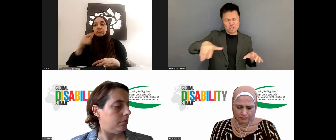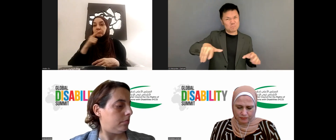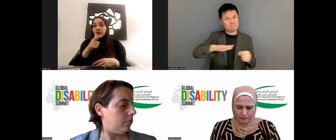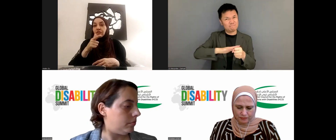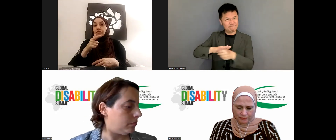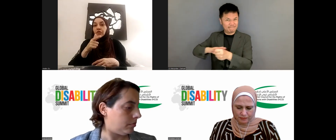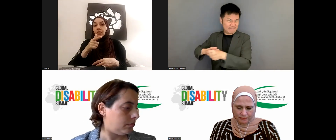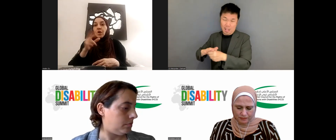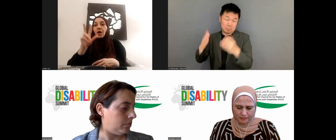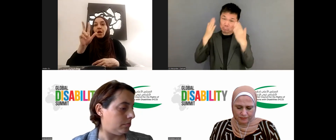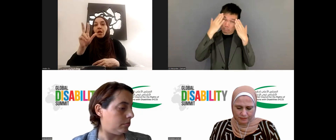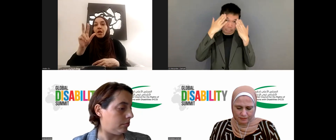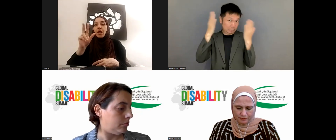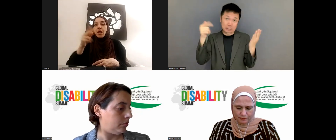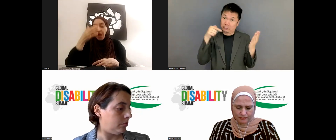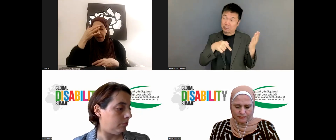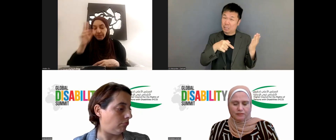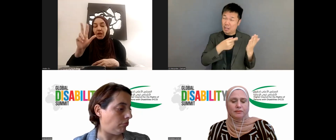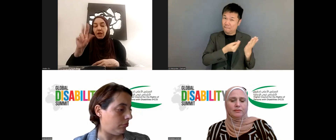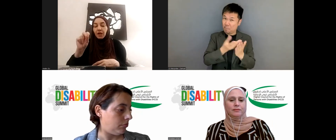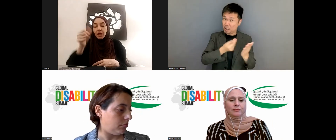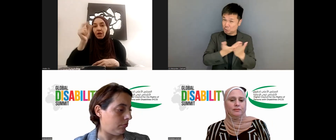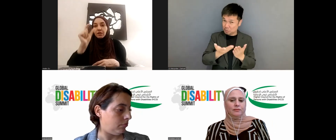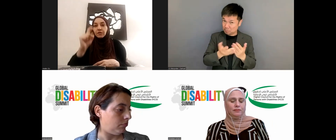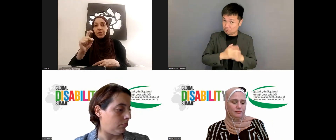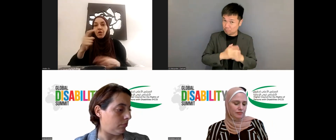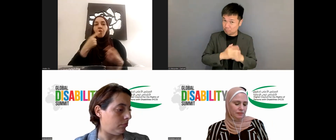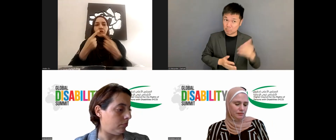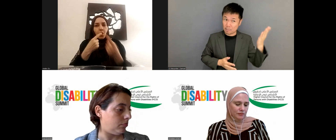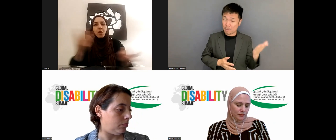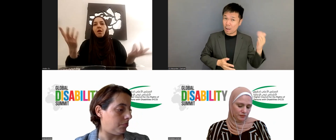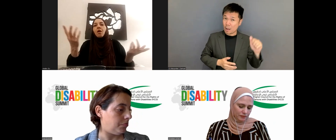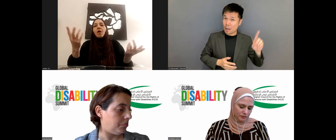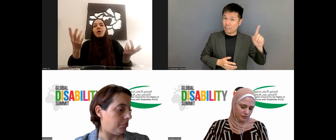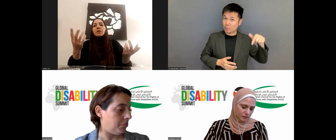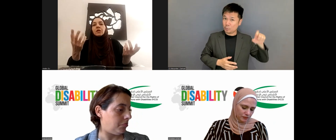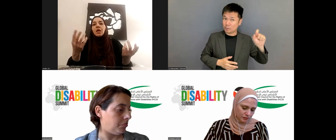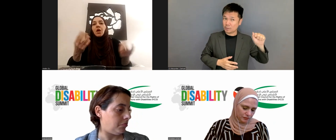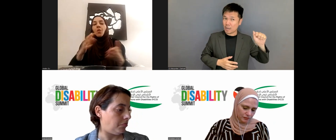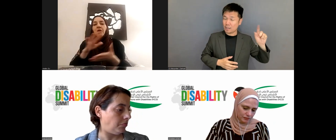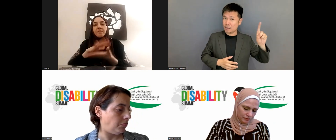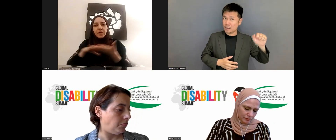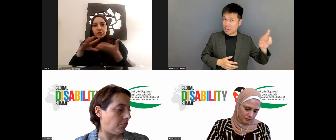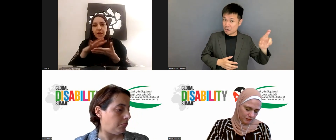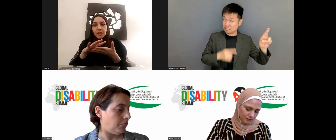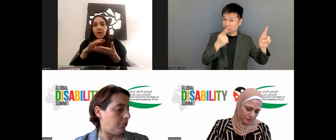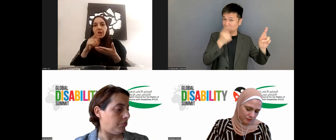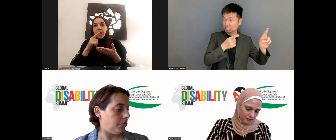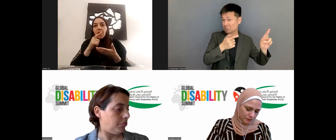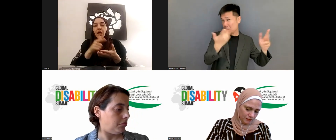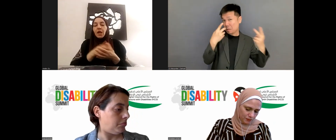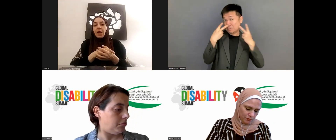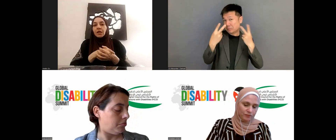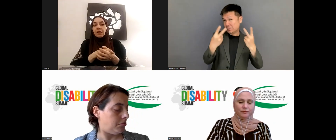far, as long as we have Mr. Abdel Qadir, who was looking into the